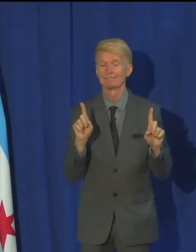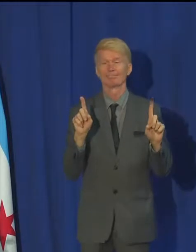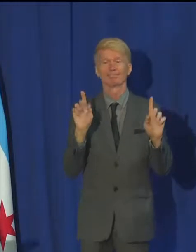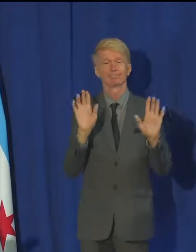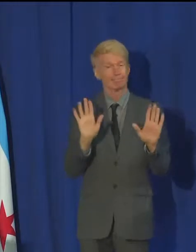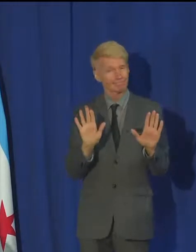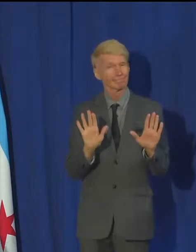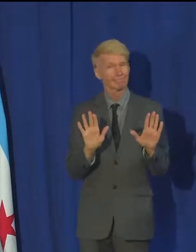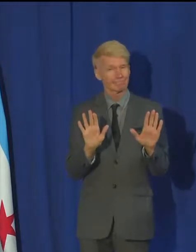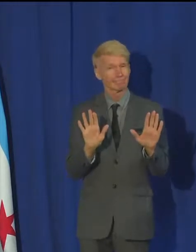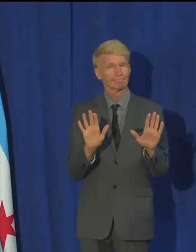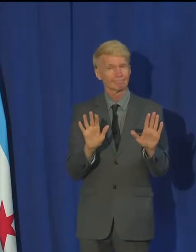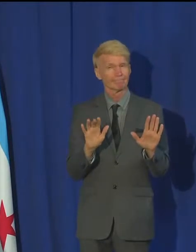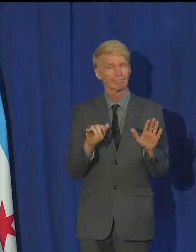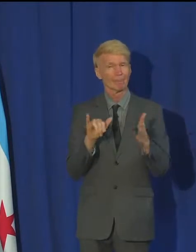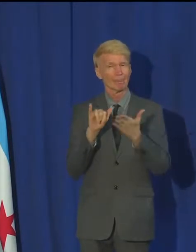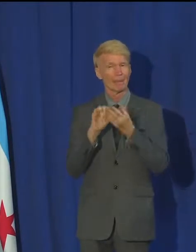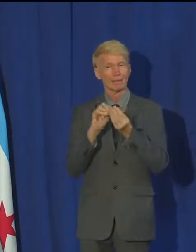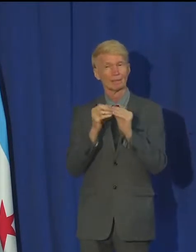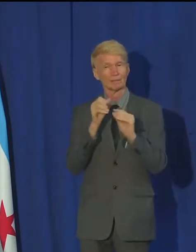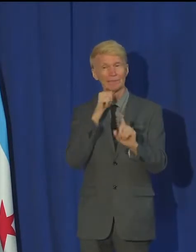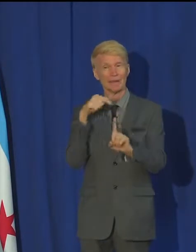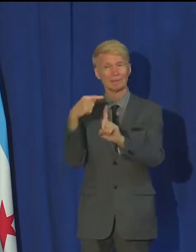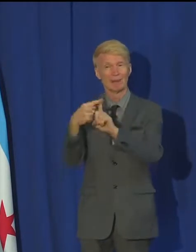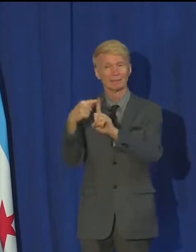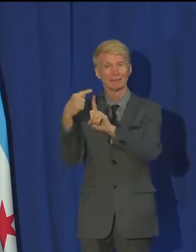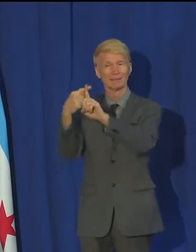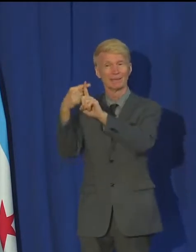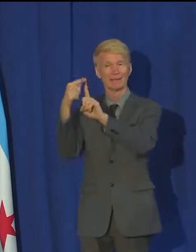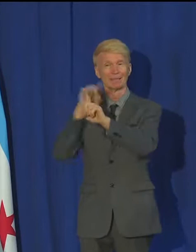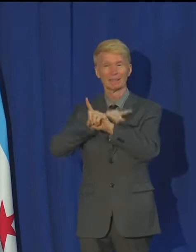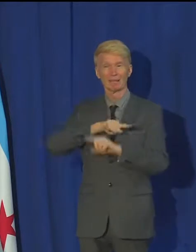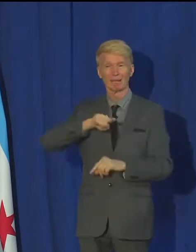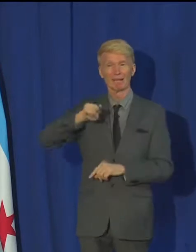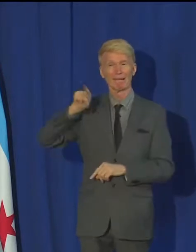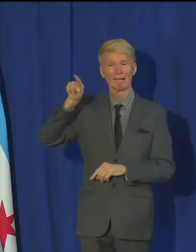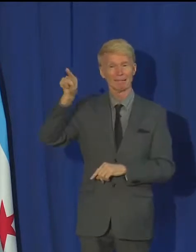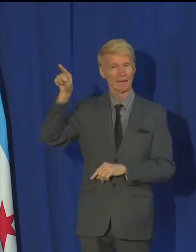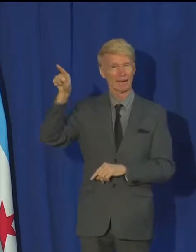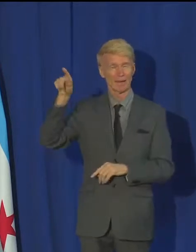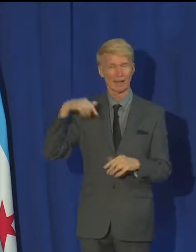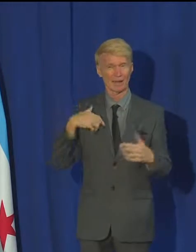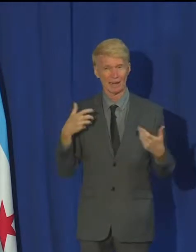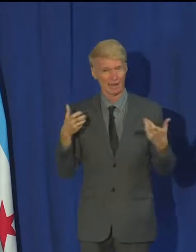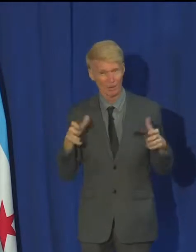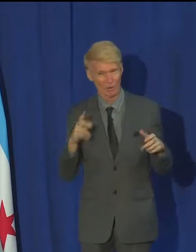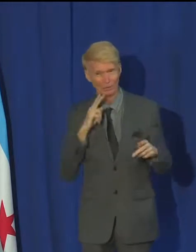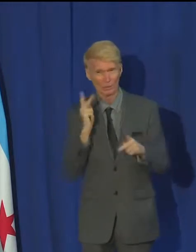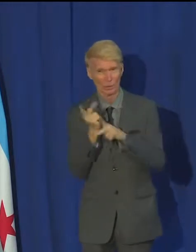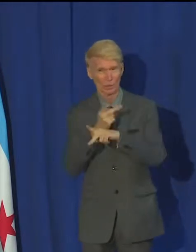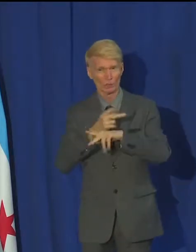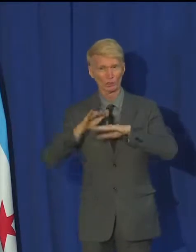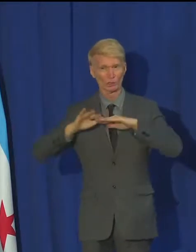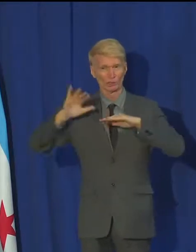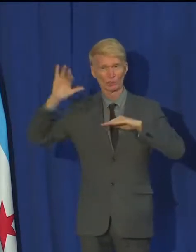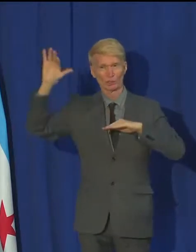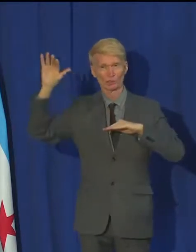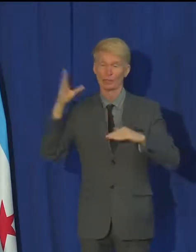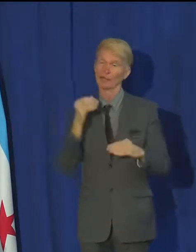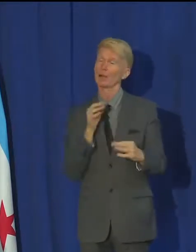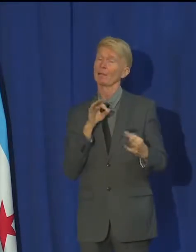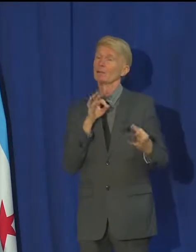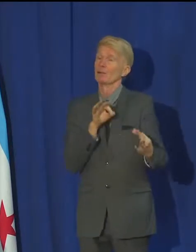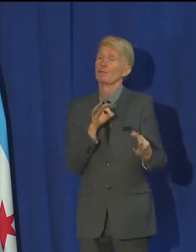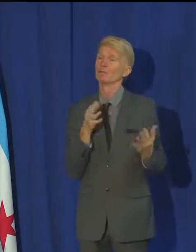positive direction that we're heading. I don't want to see it getting worse. And